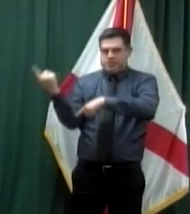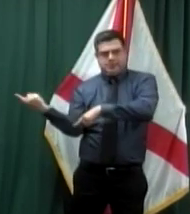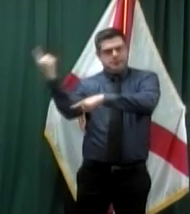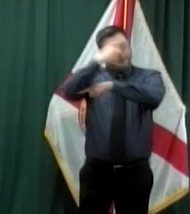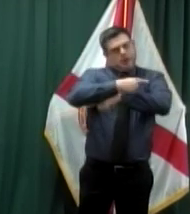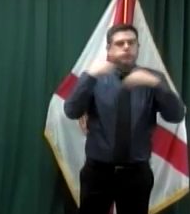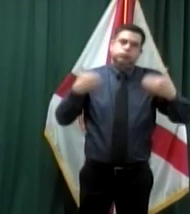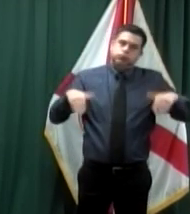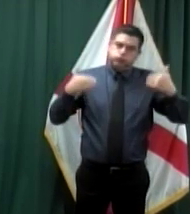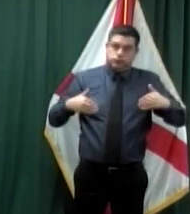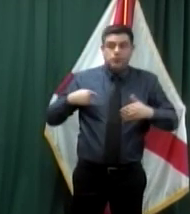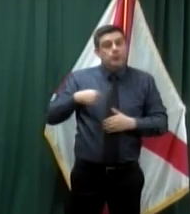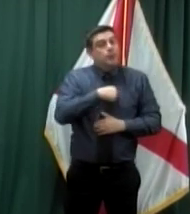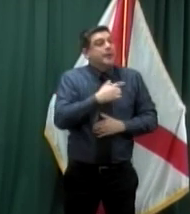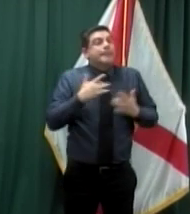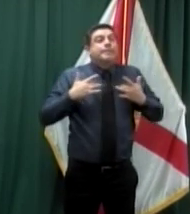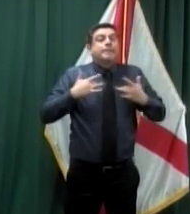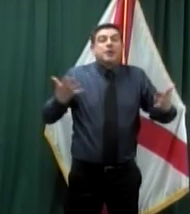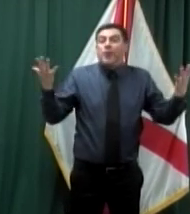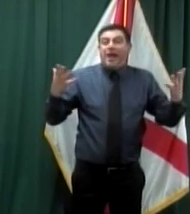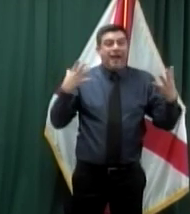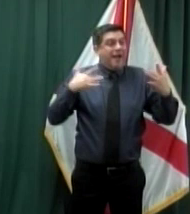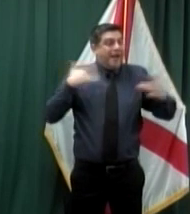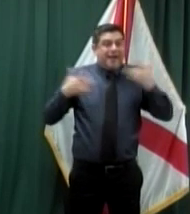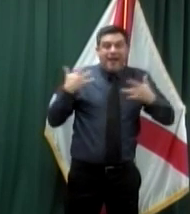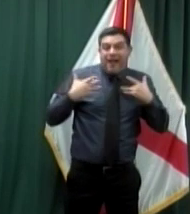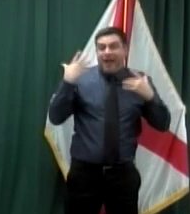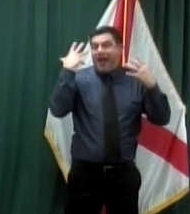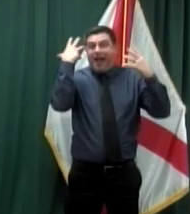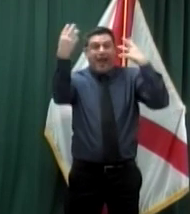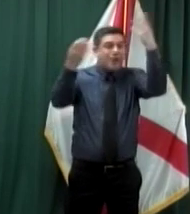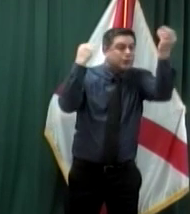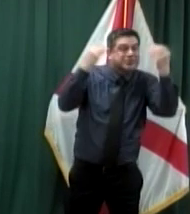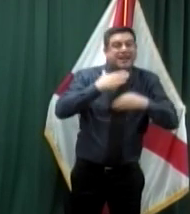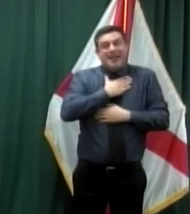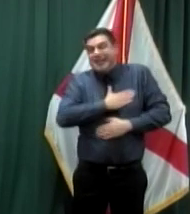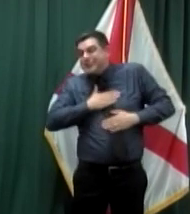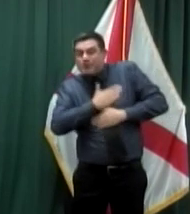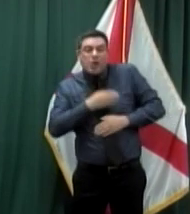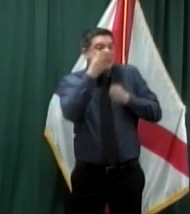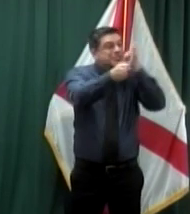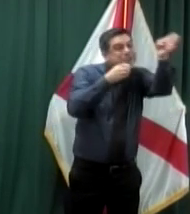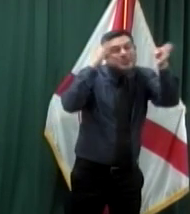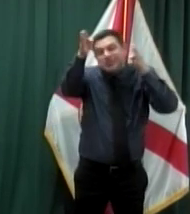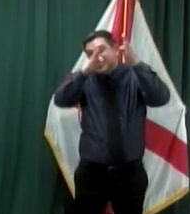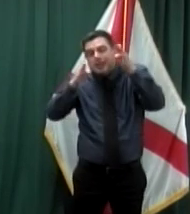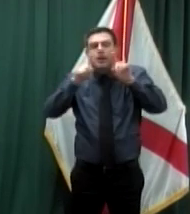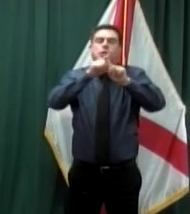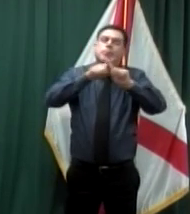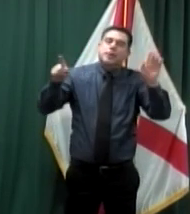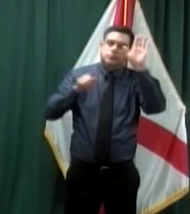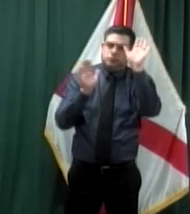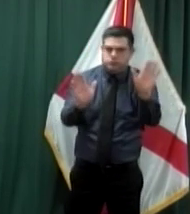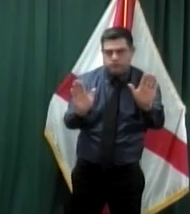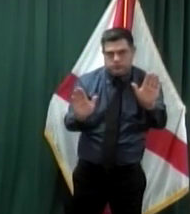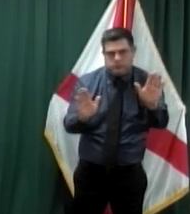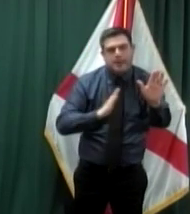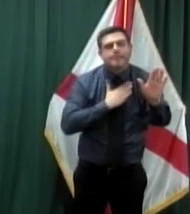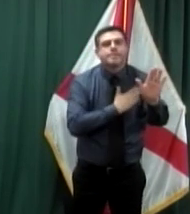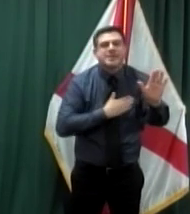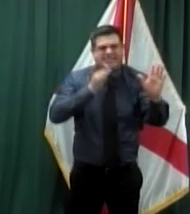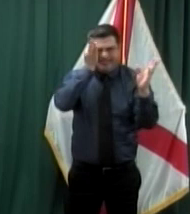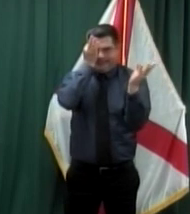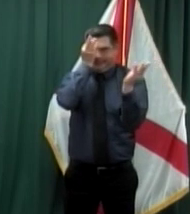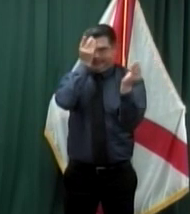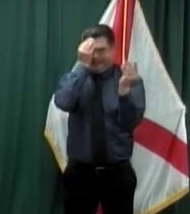do. We need to remember those men and women that paid the ultimate price for what